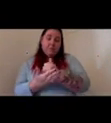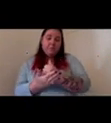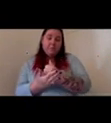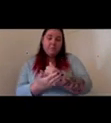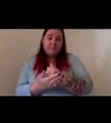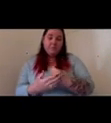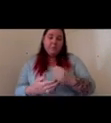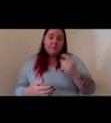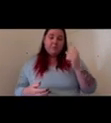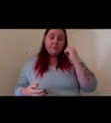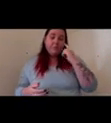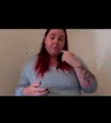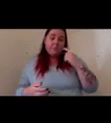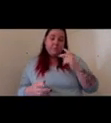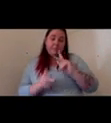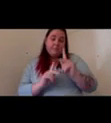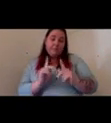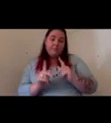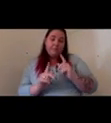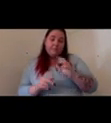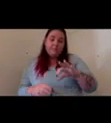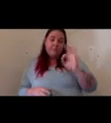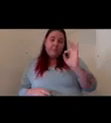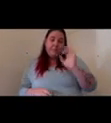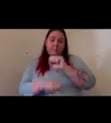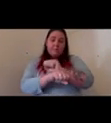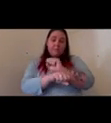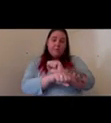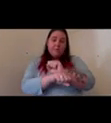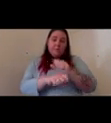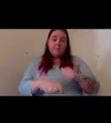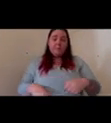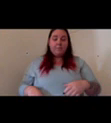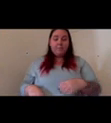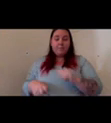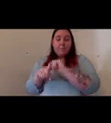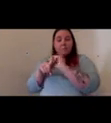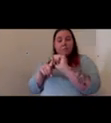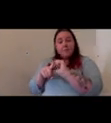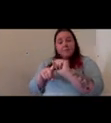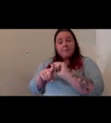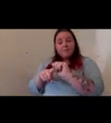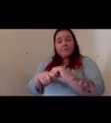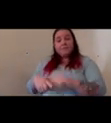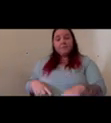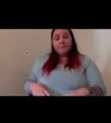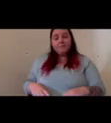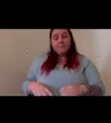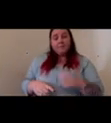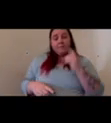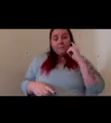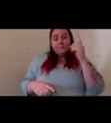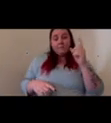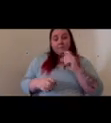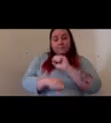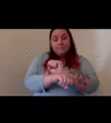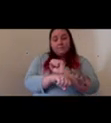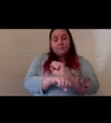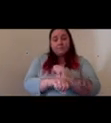They also help with deaf people finding work, jobs and